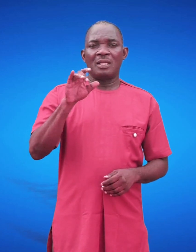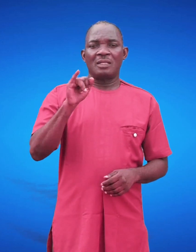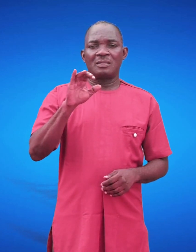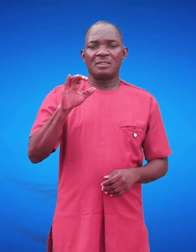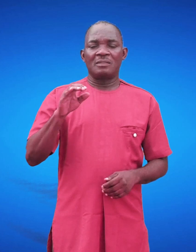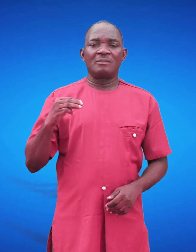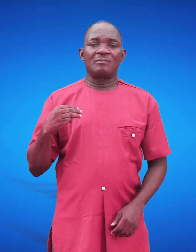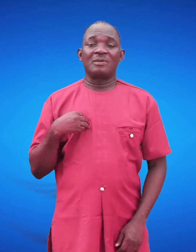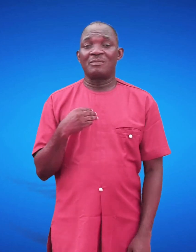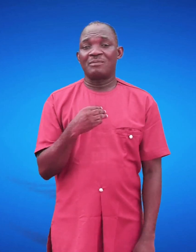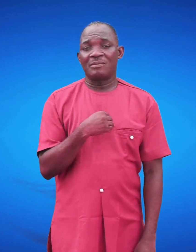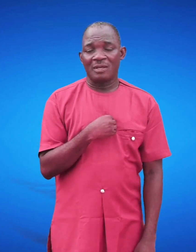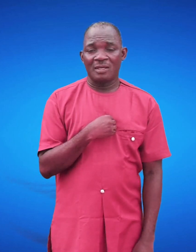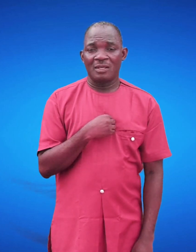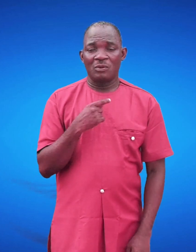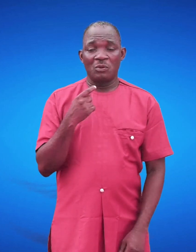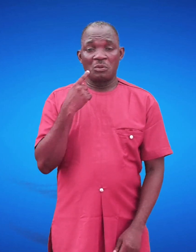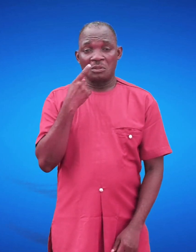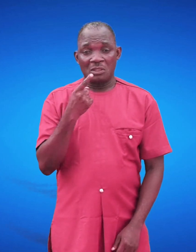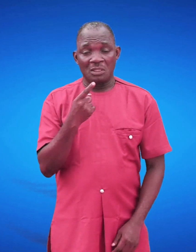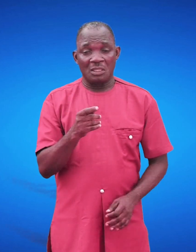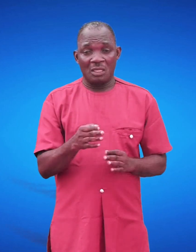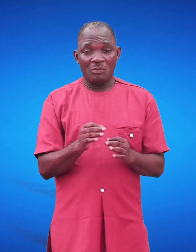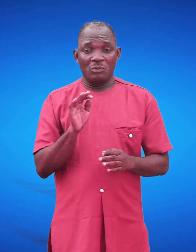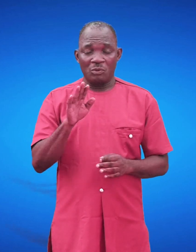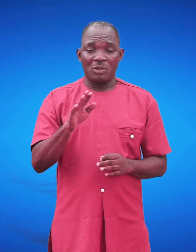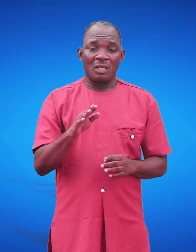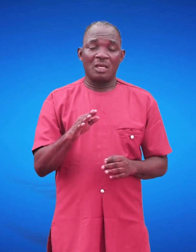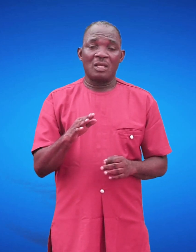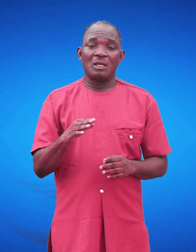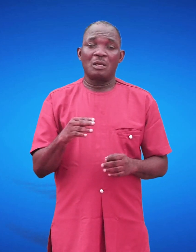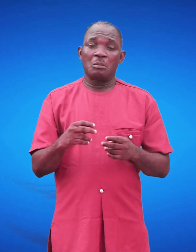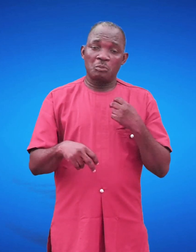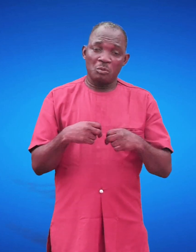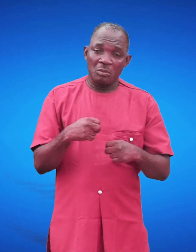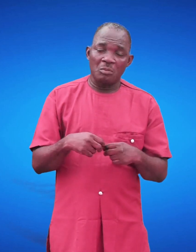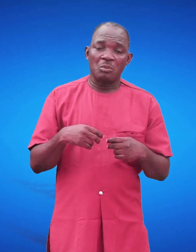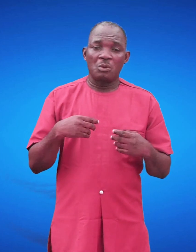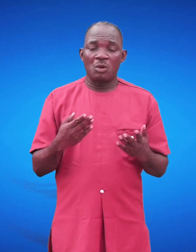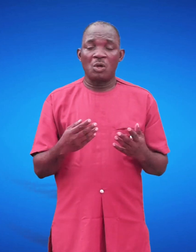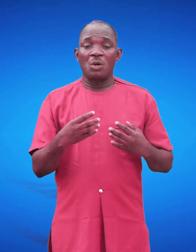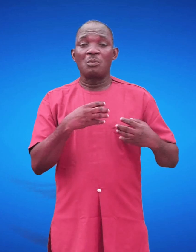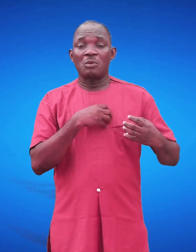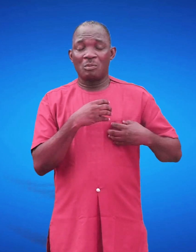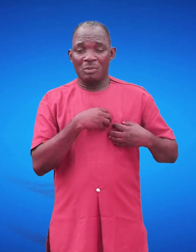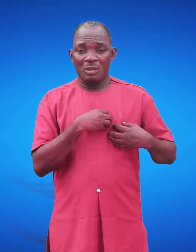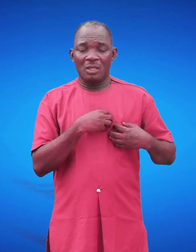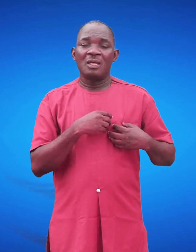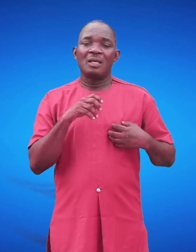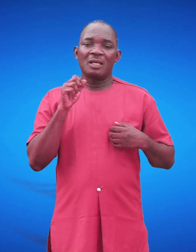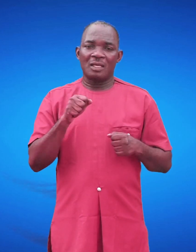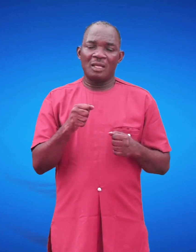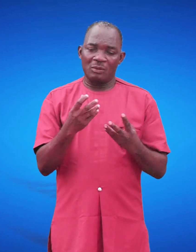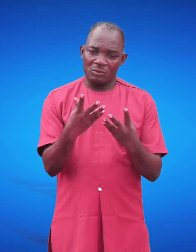member to see if your concern or complaint can be sorted out.